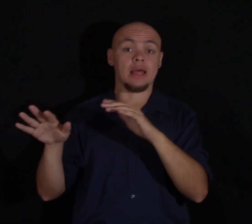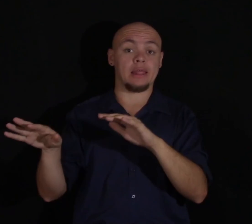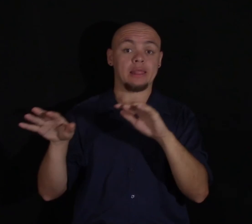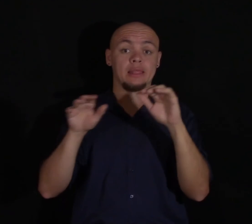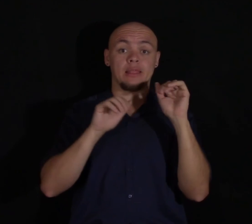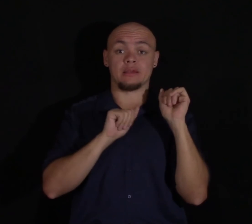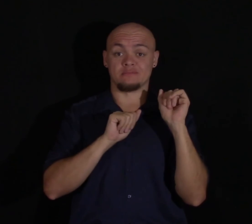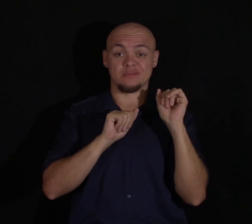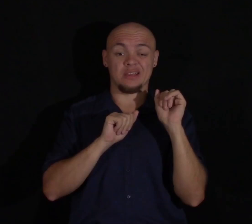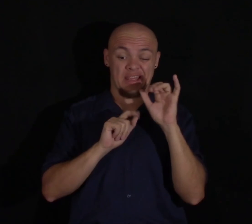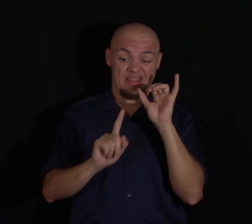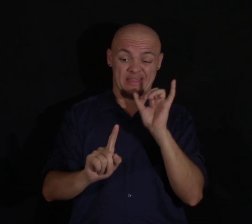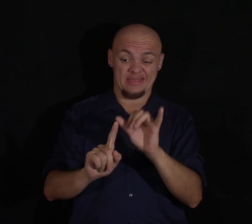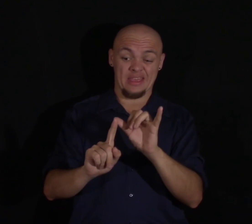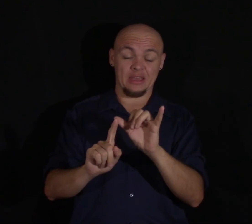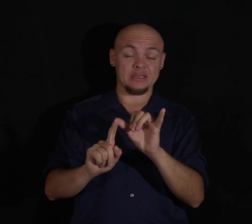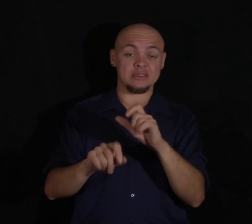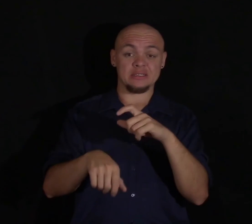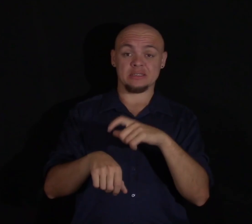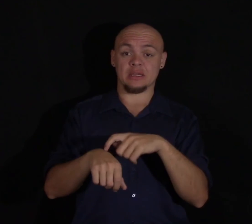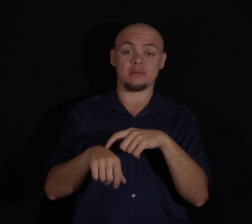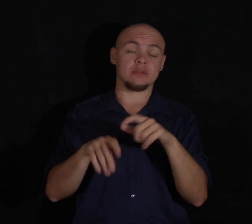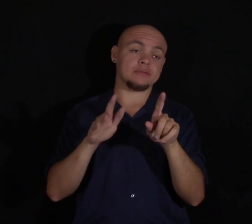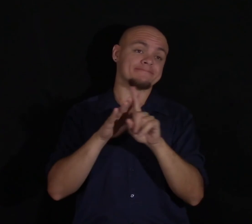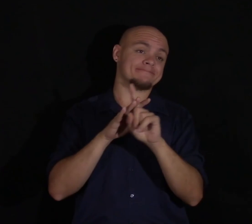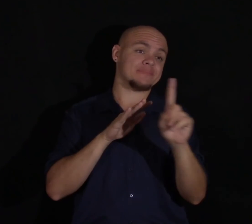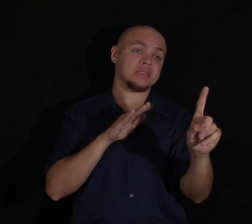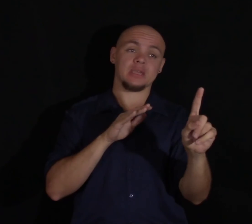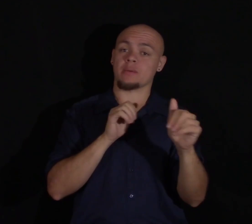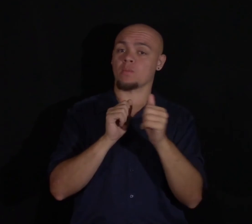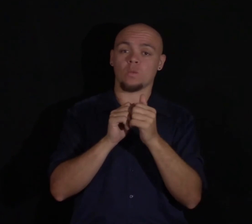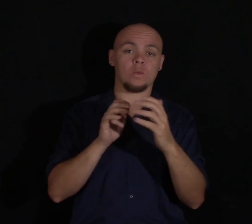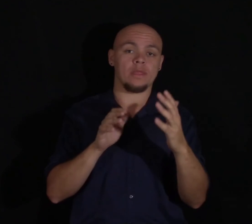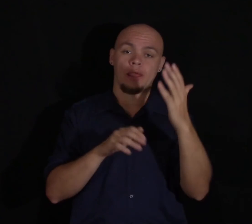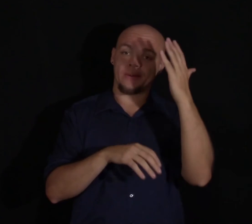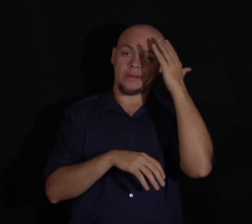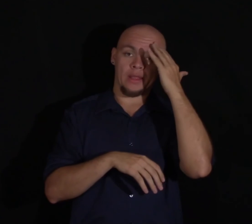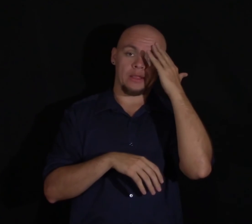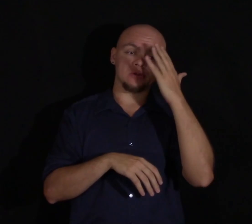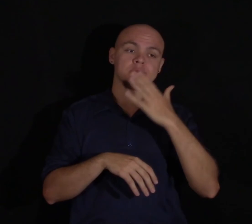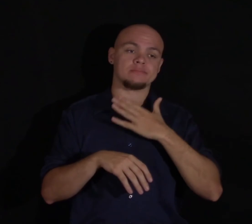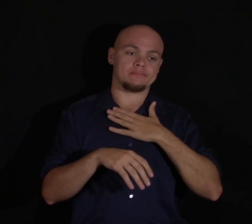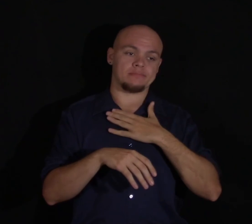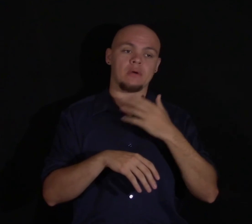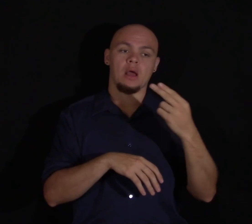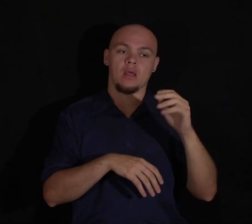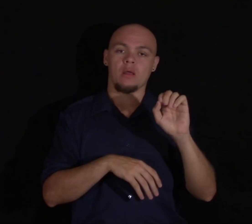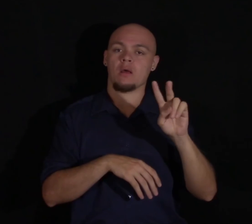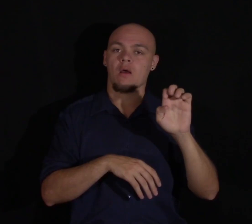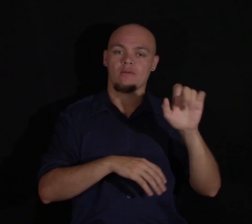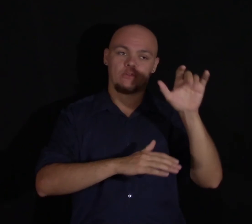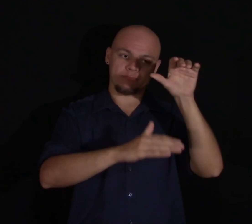tumult escaped unperceived to my hovel. End of section 17.